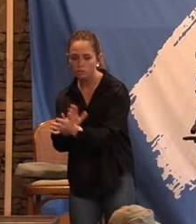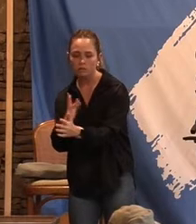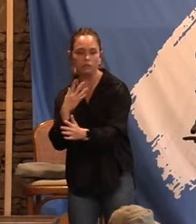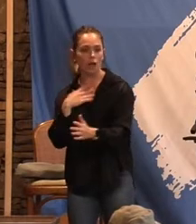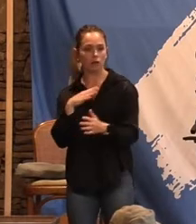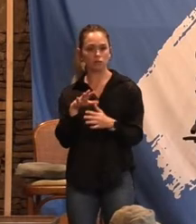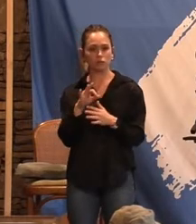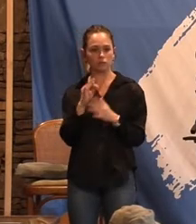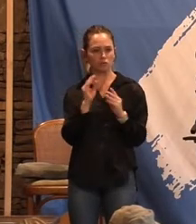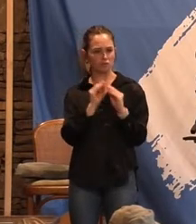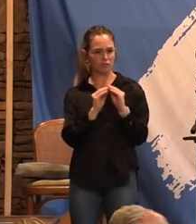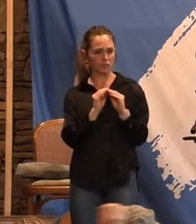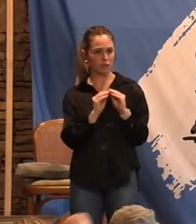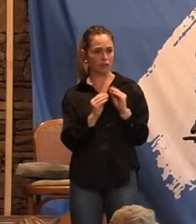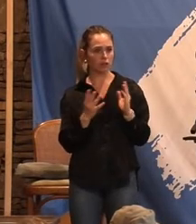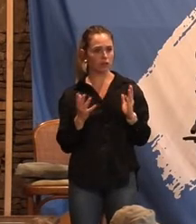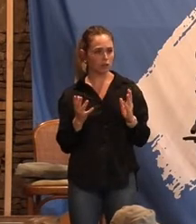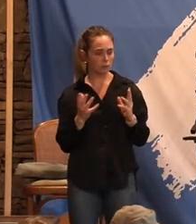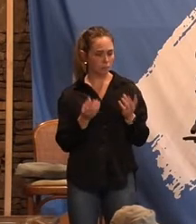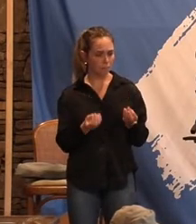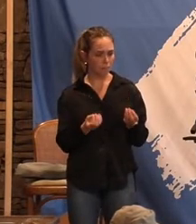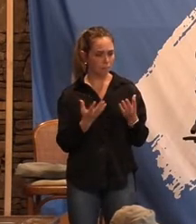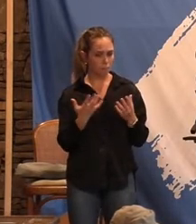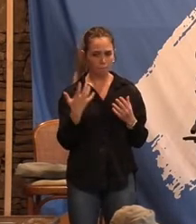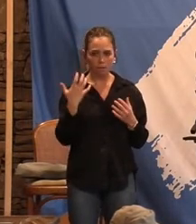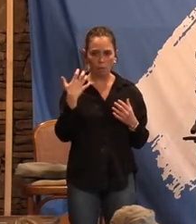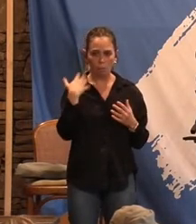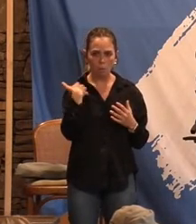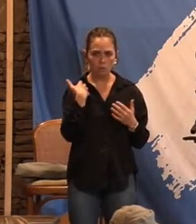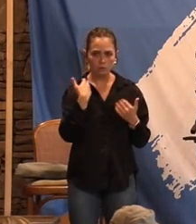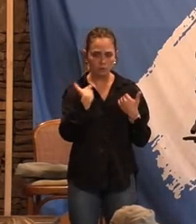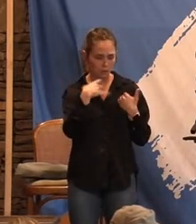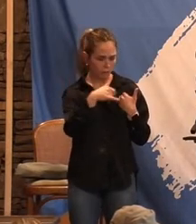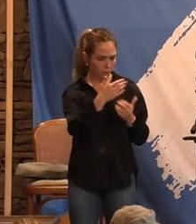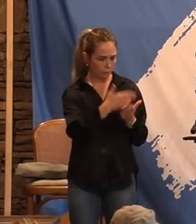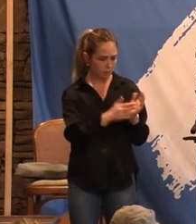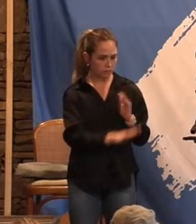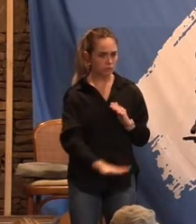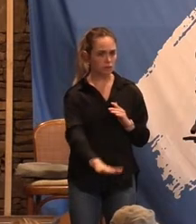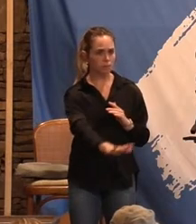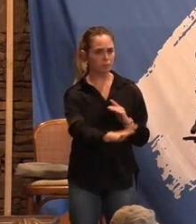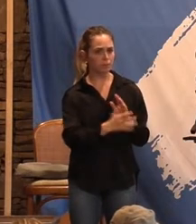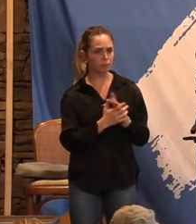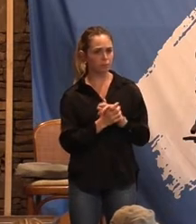to figure out how many owners had had that piece of land.